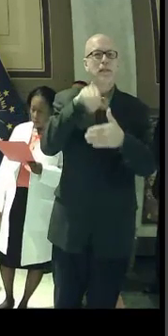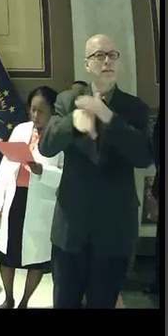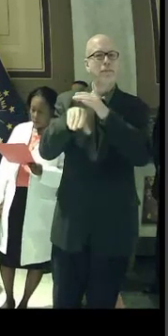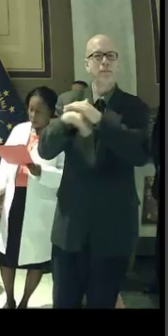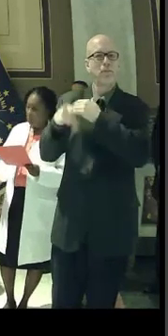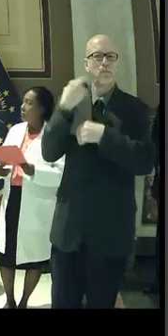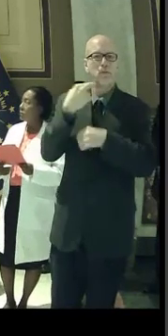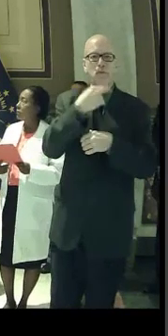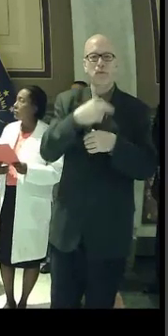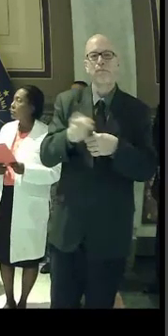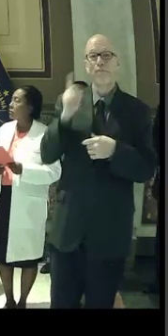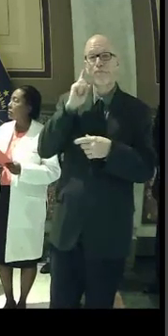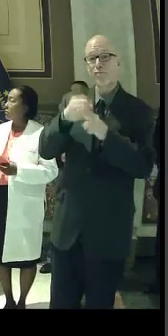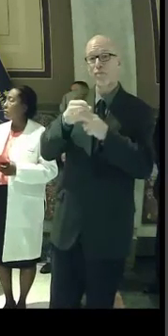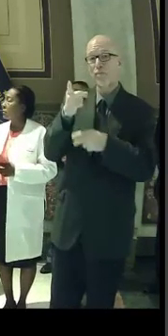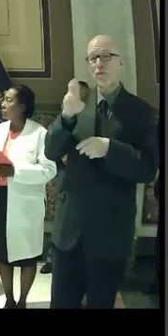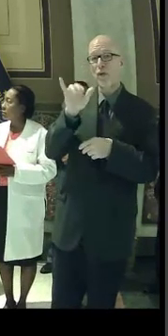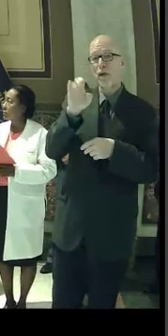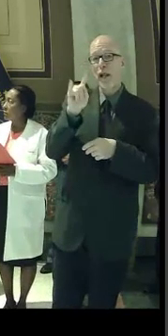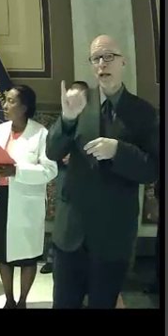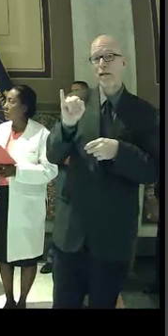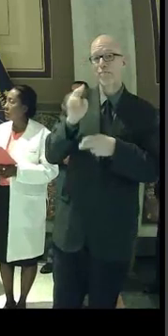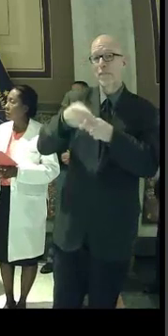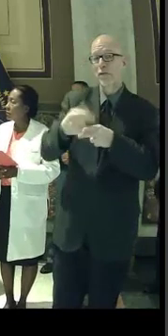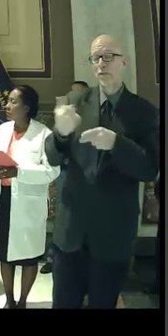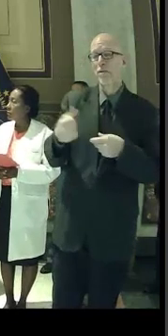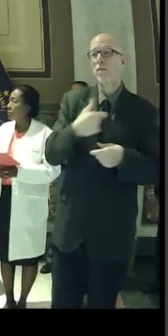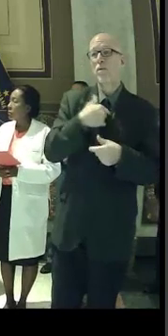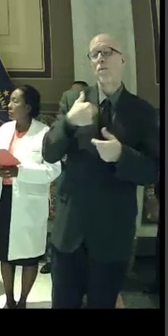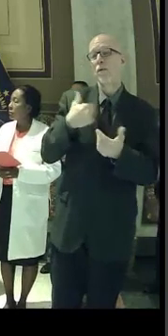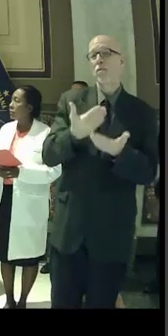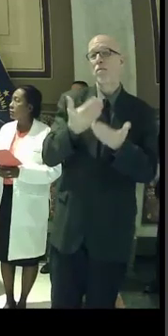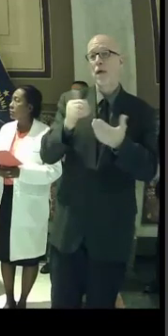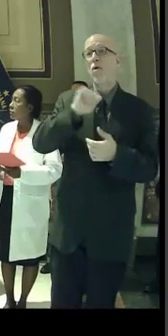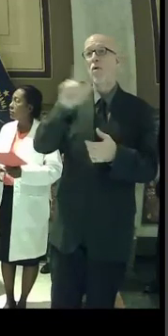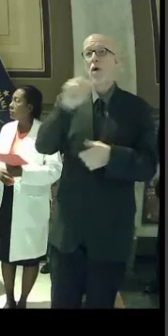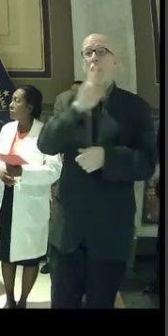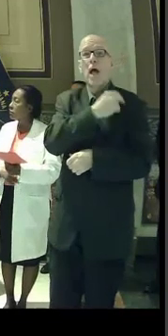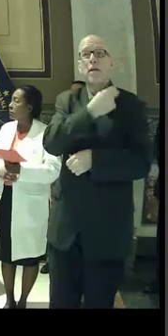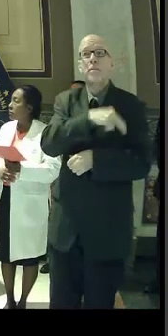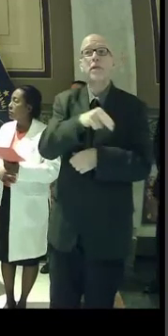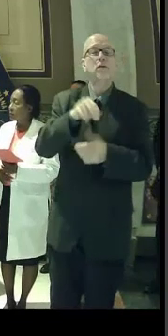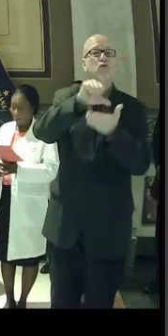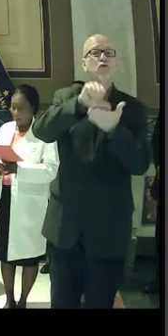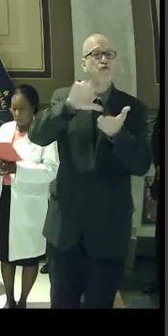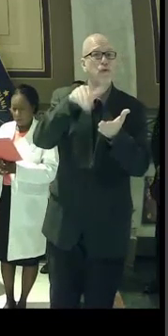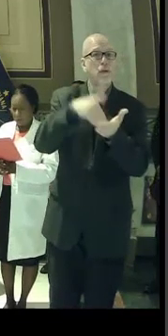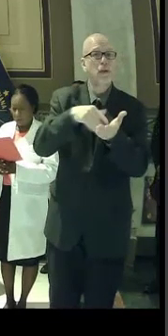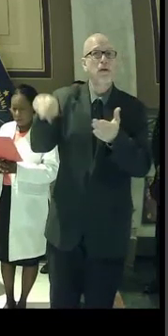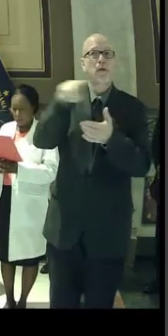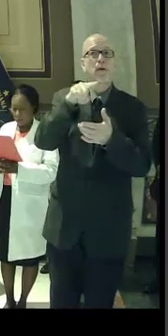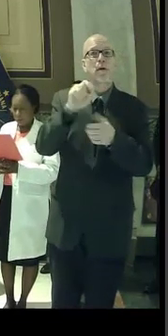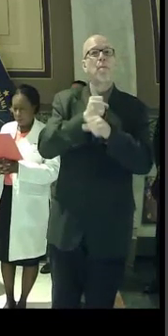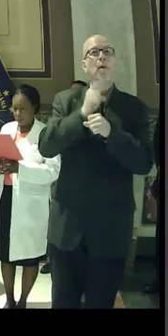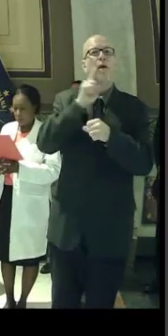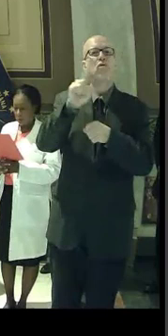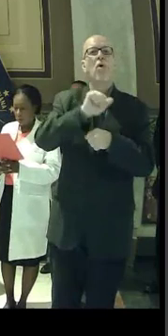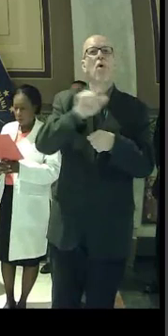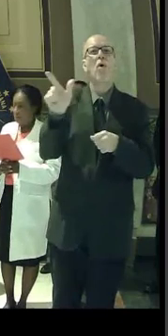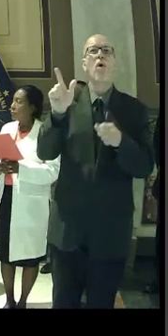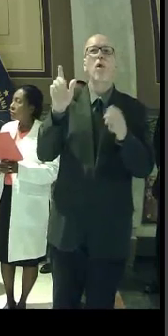heard Dr. Yaletti mention, we have recommended all hospitals and surgical centers to put off